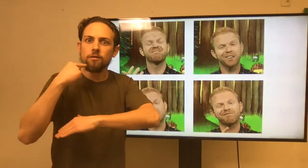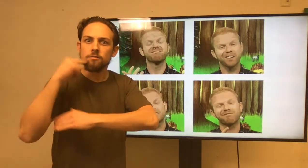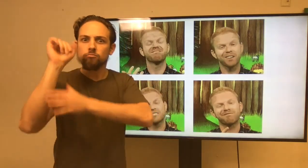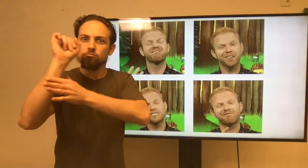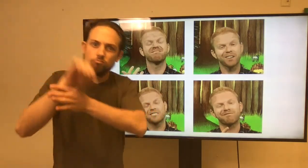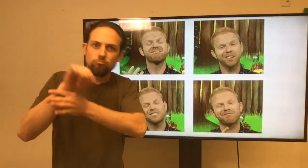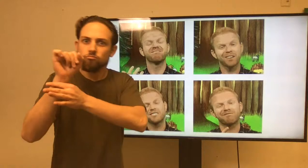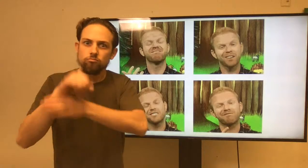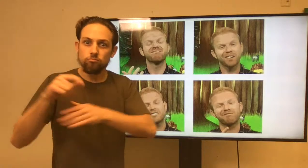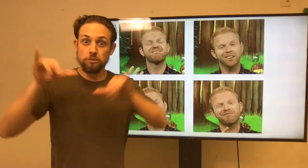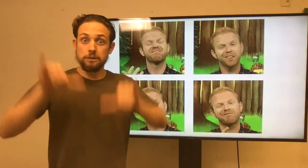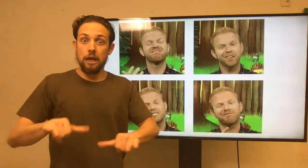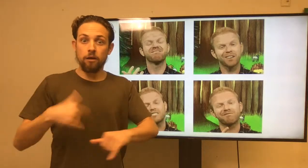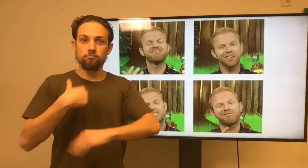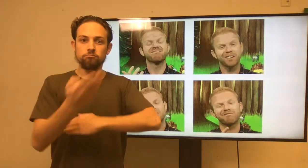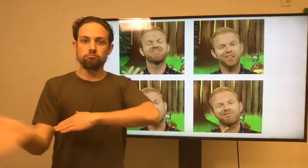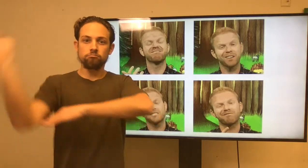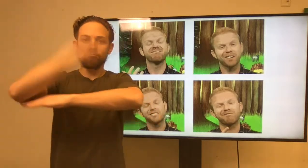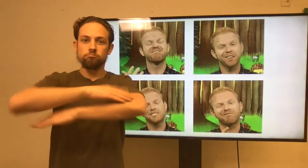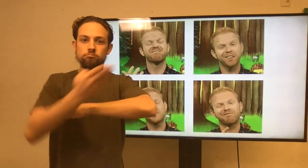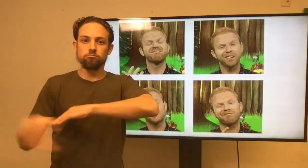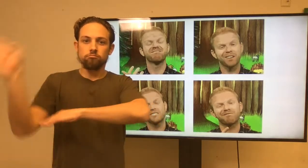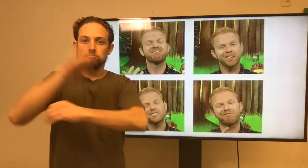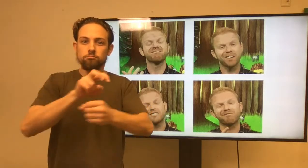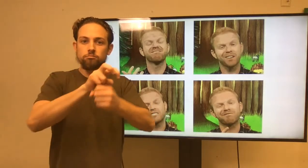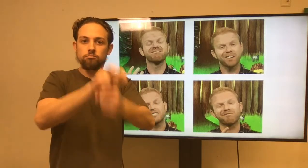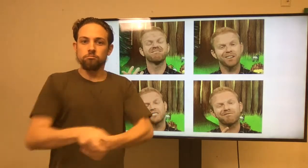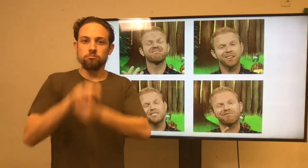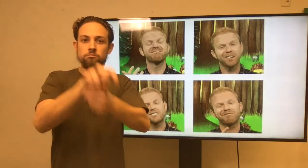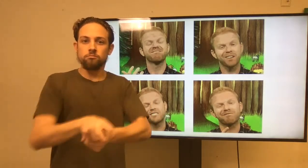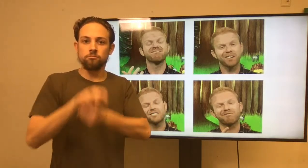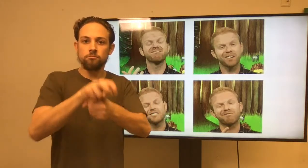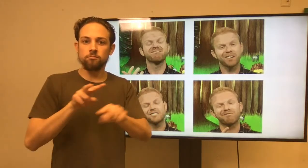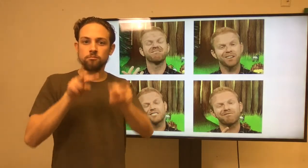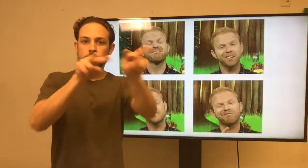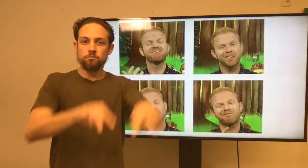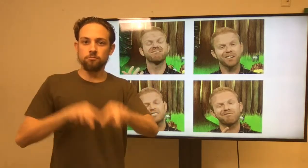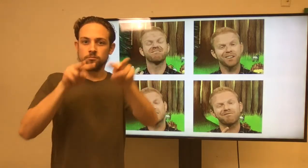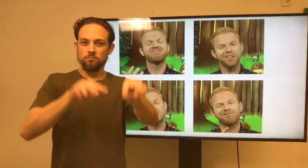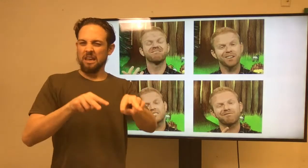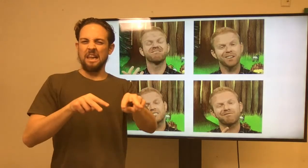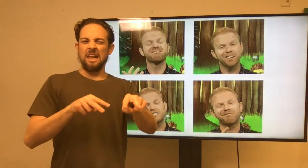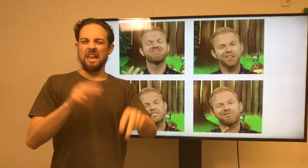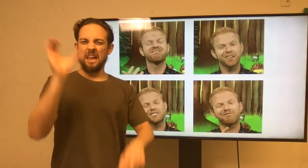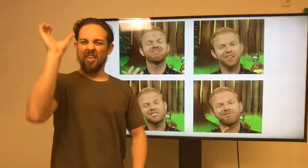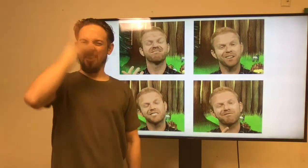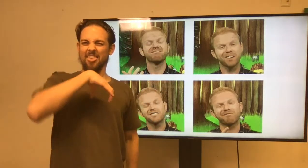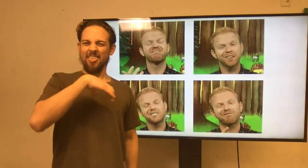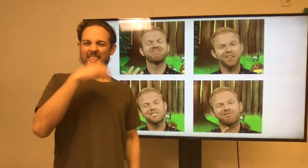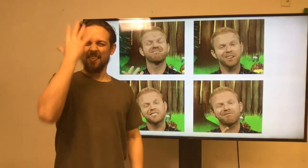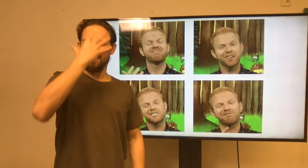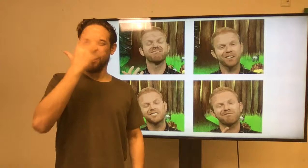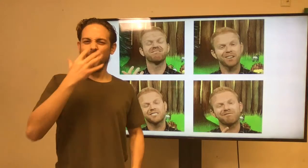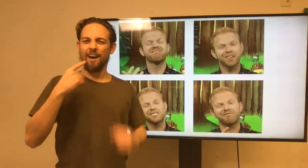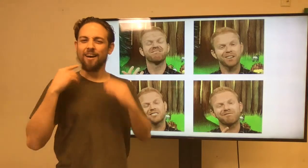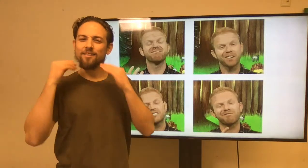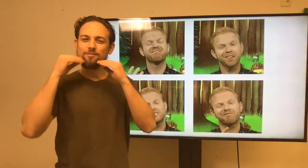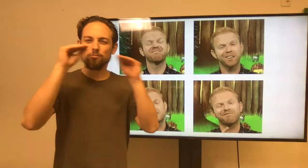sitting, caring for, watching the sheep all day, both in the movement of his hands and in the head